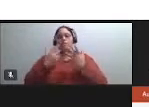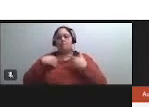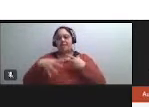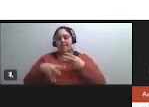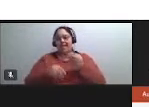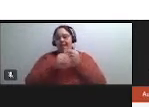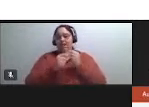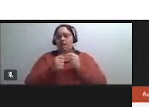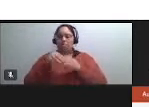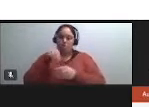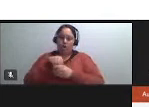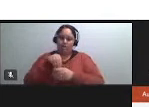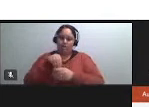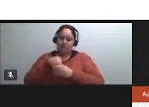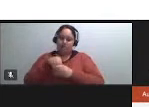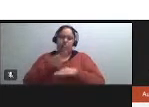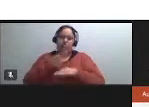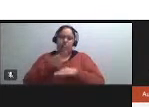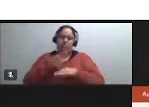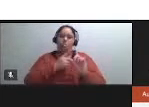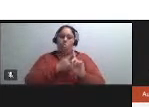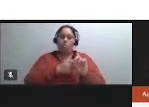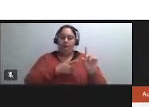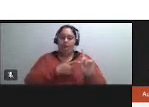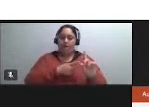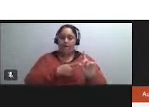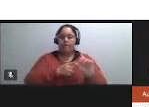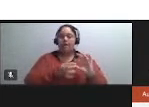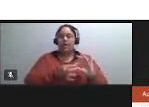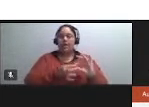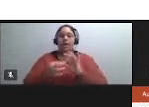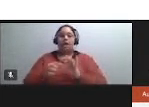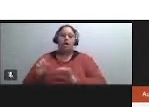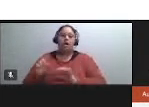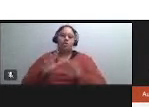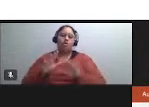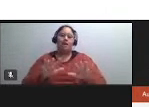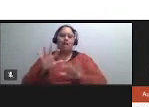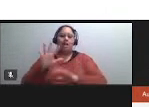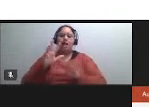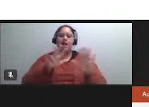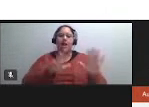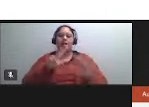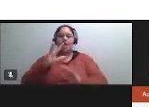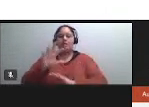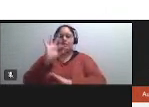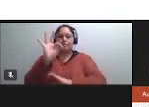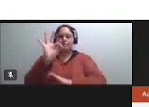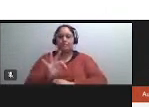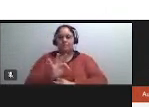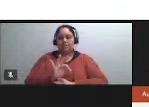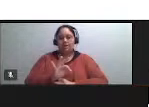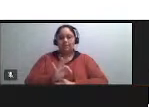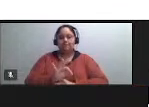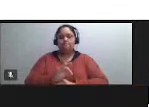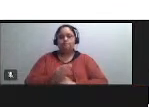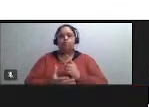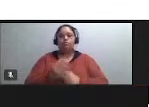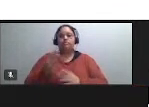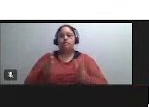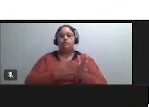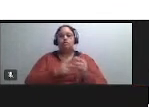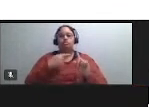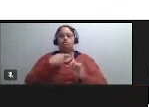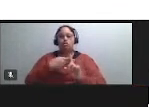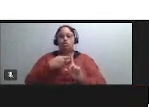add a bit of context to one of them related to the 98% that we'd achieved against